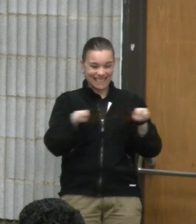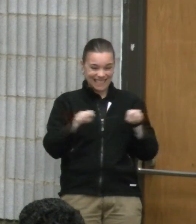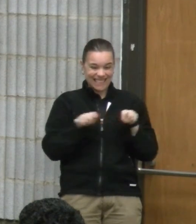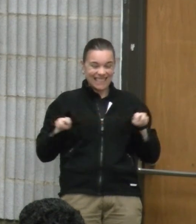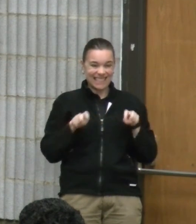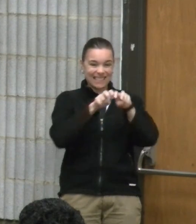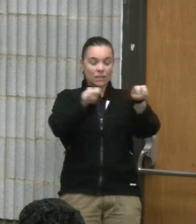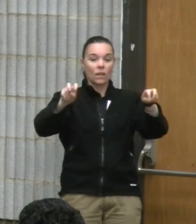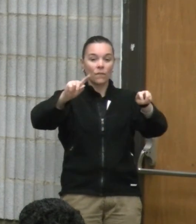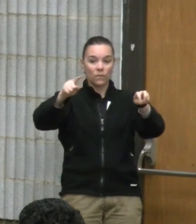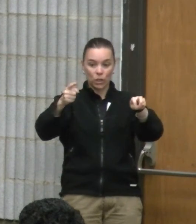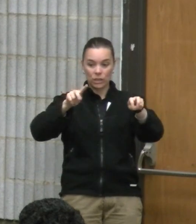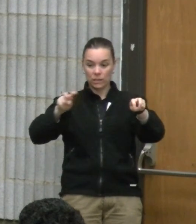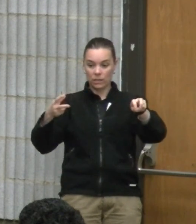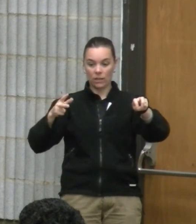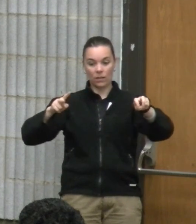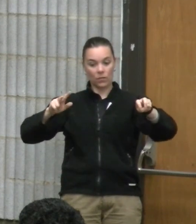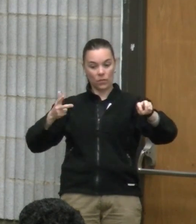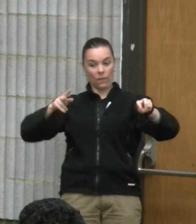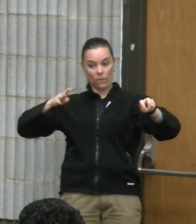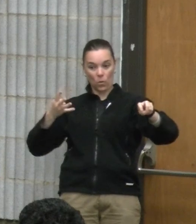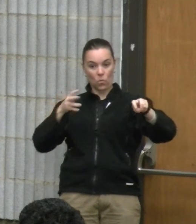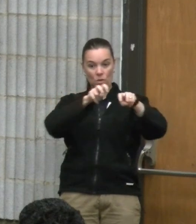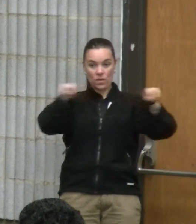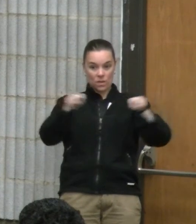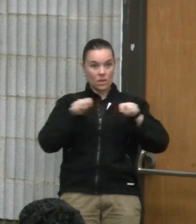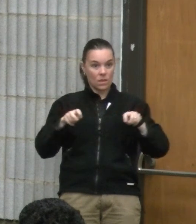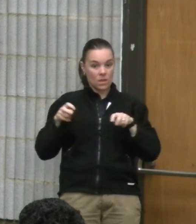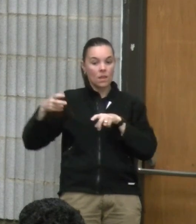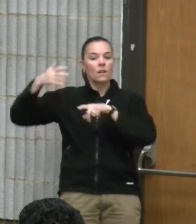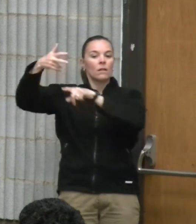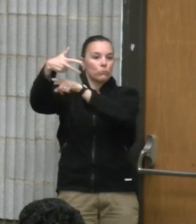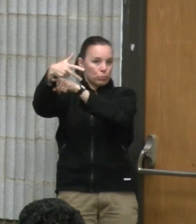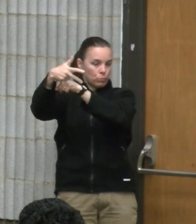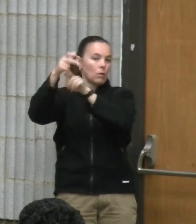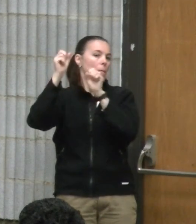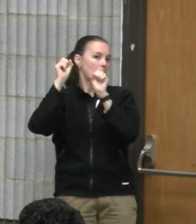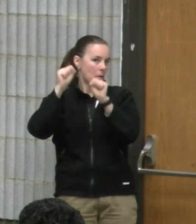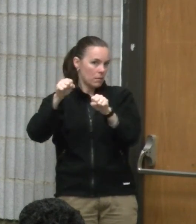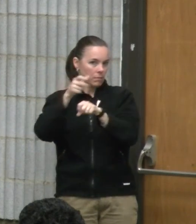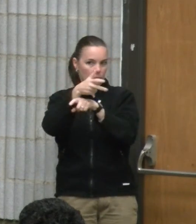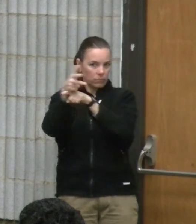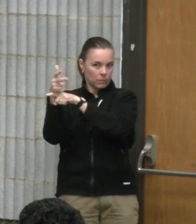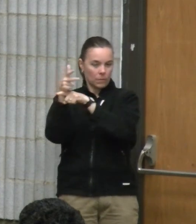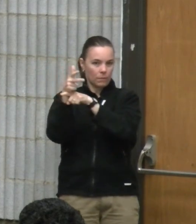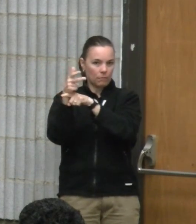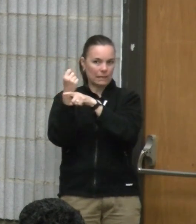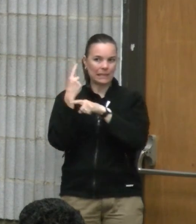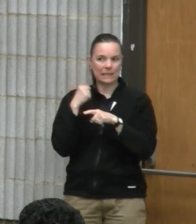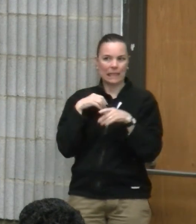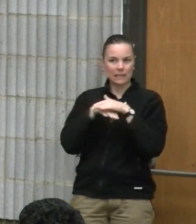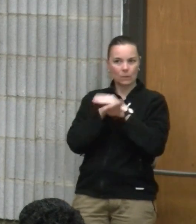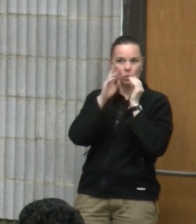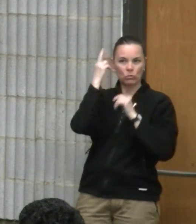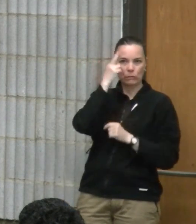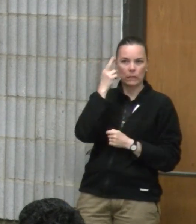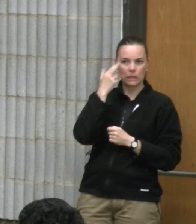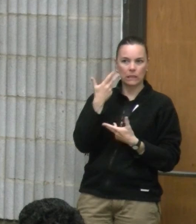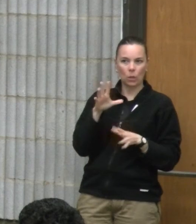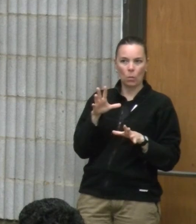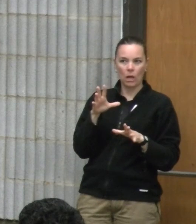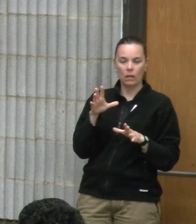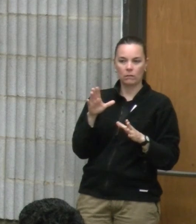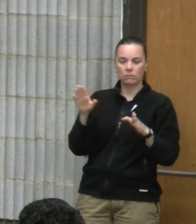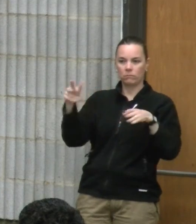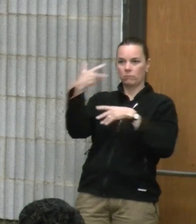on camera. If you need to sit in the front for accessibility reasons and you don't want to be on camera, just connect with